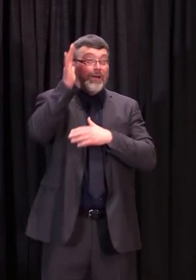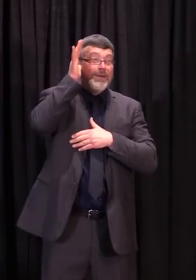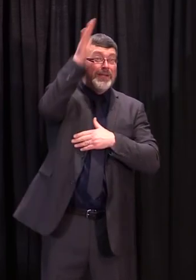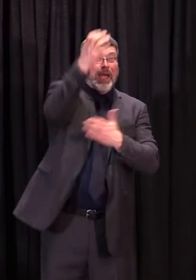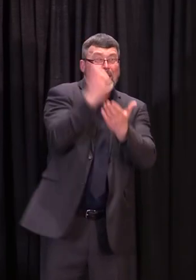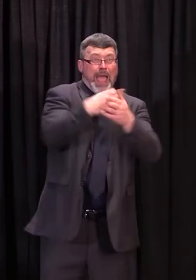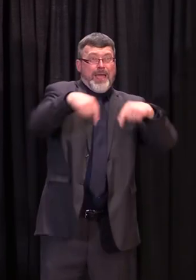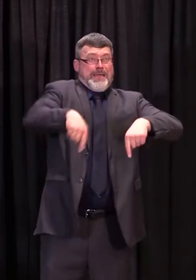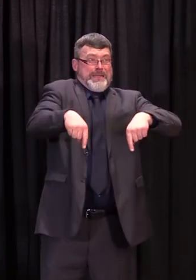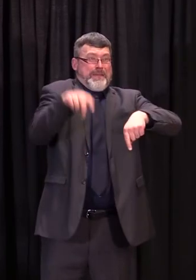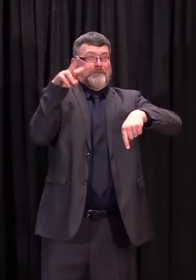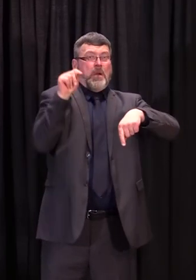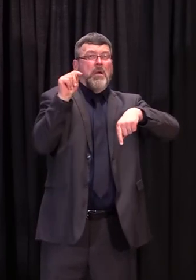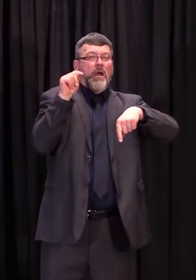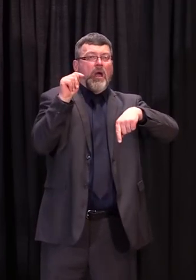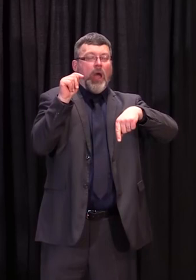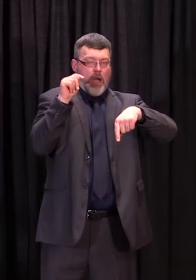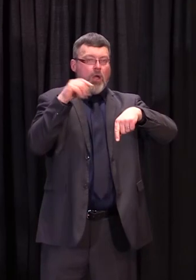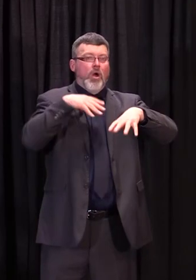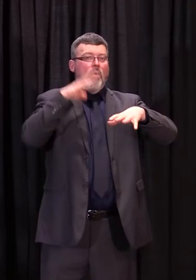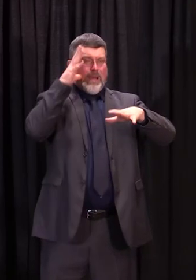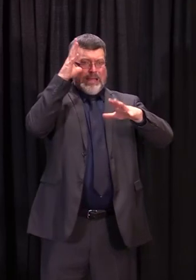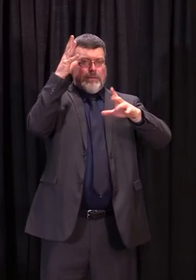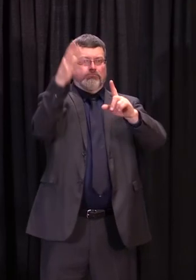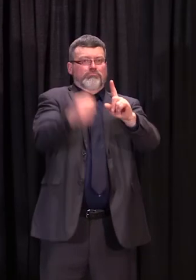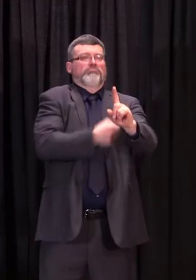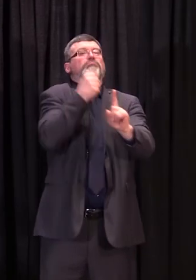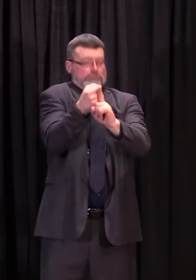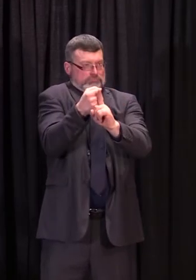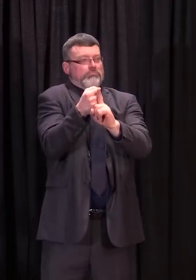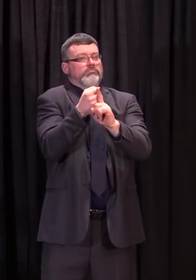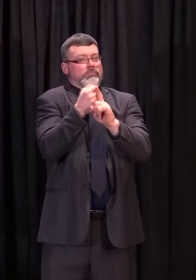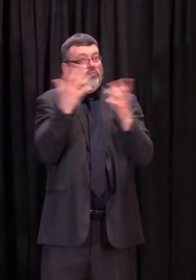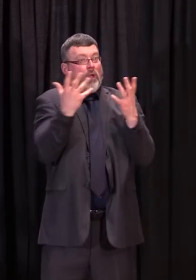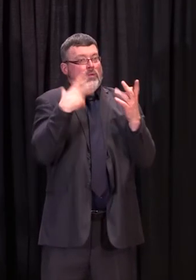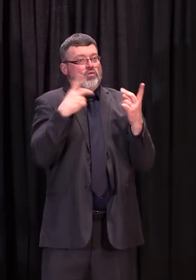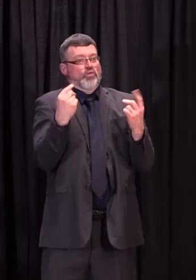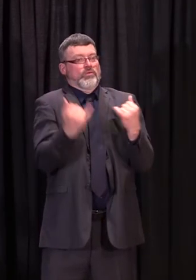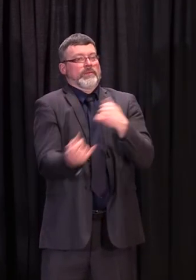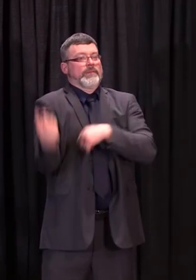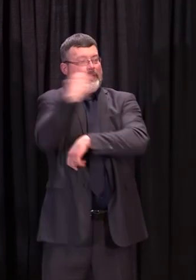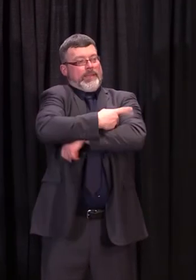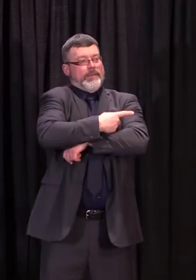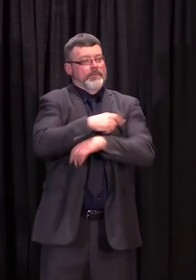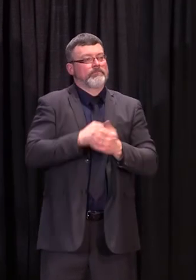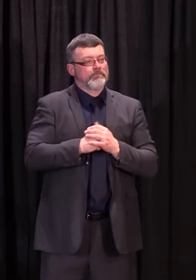economic future of our state will be defined by what we do today.